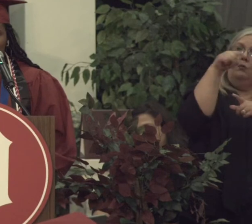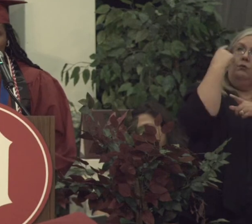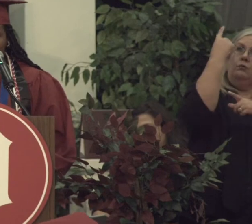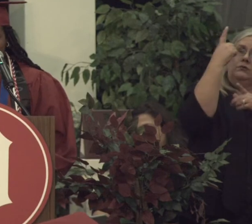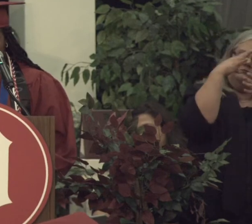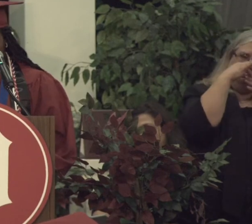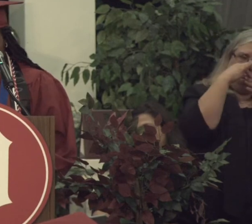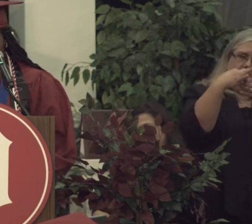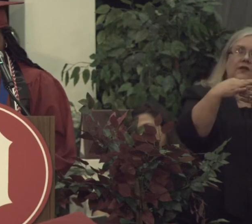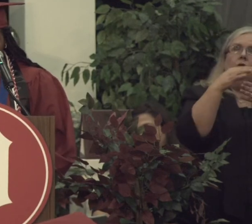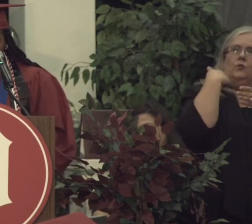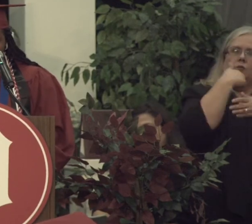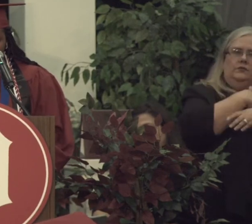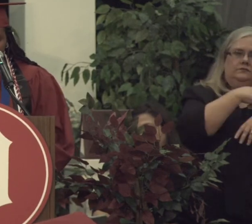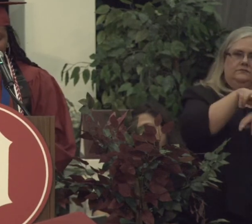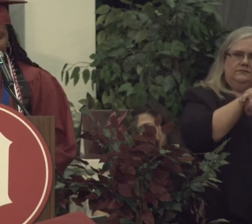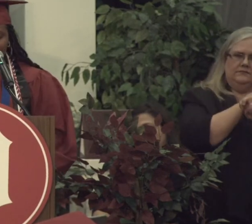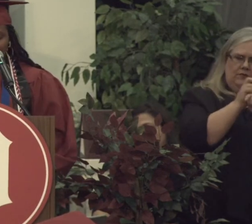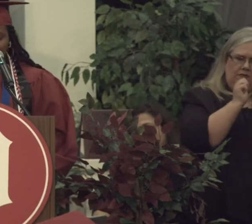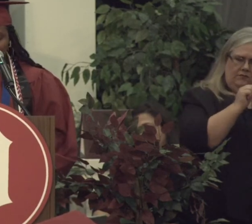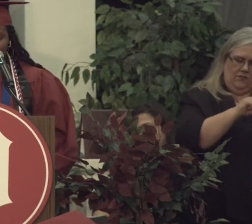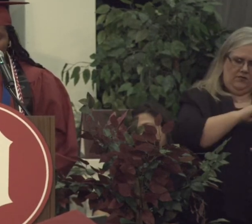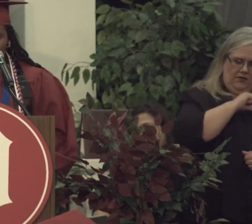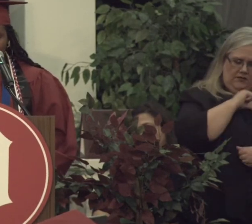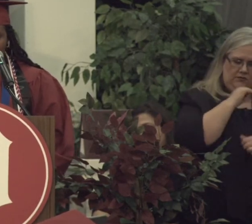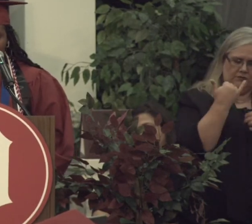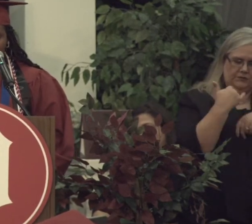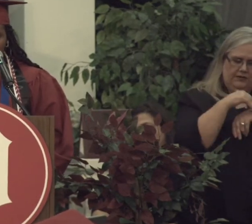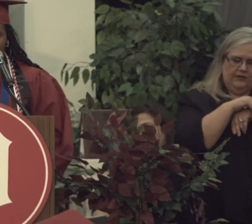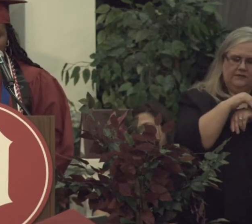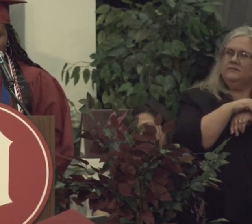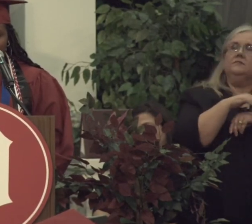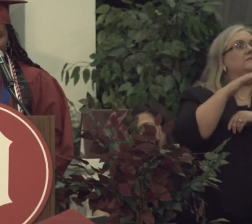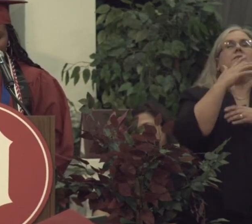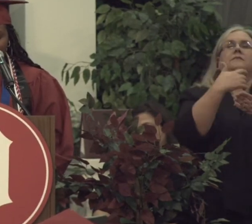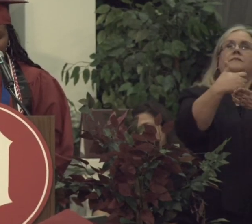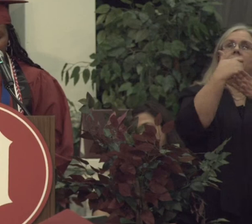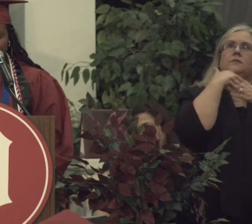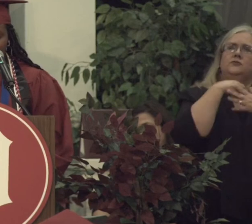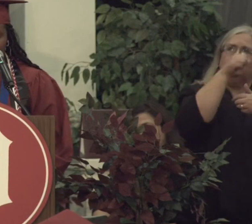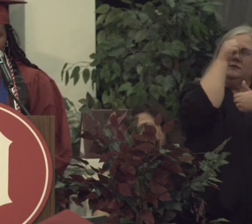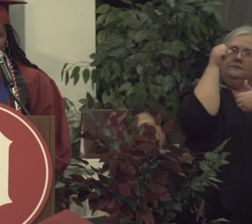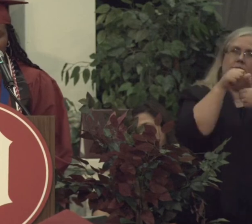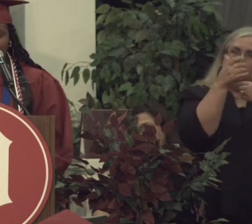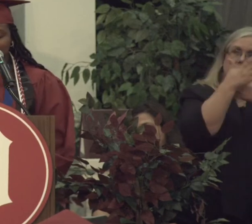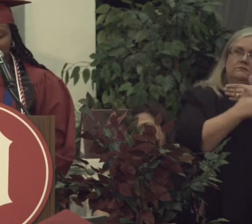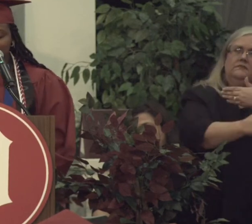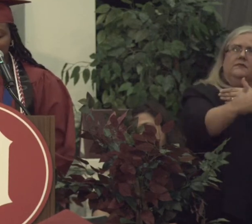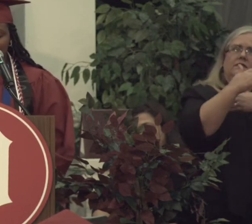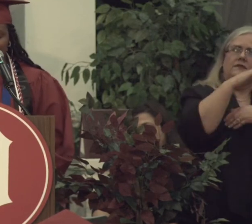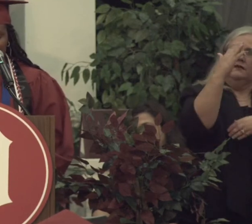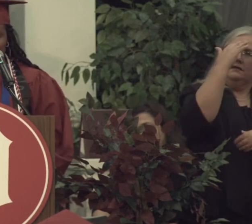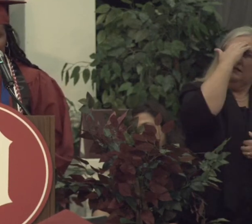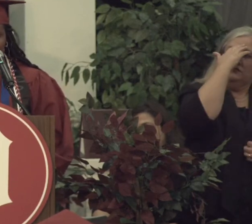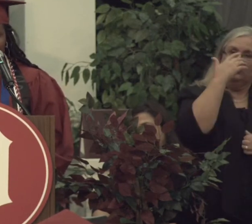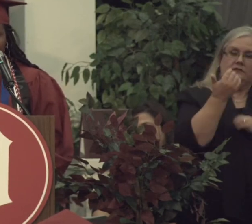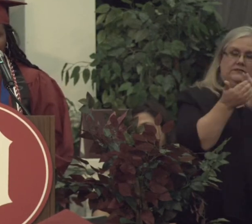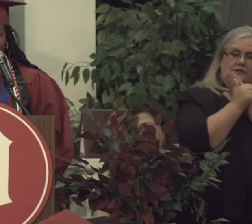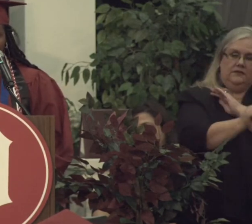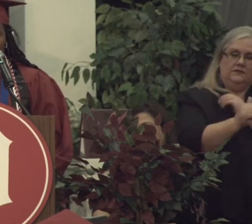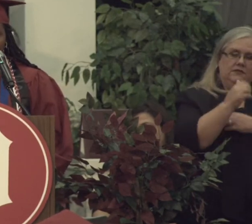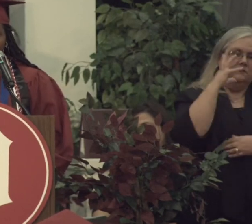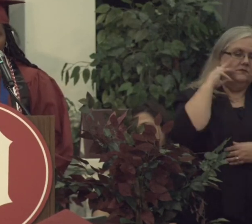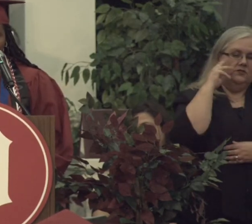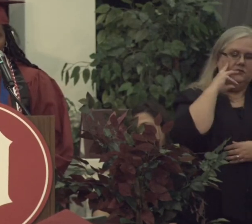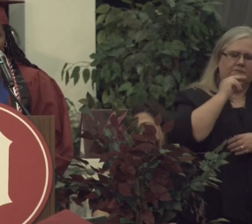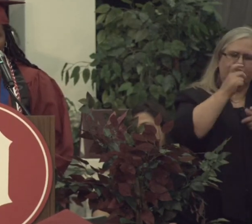here proudly tonight. Please allow us to always remember the knowledge, skills, experiences, and insights gained